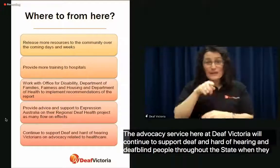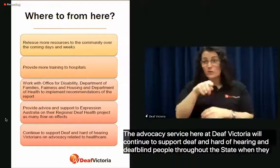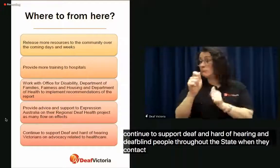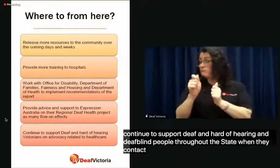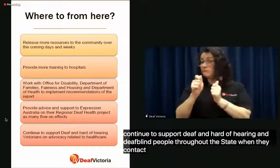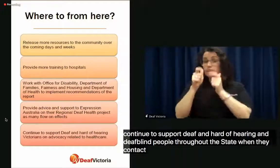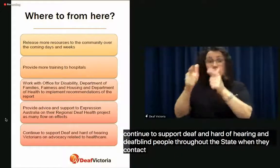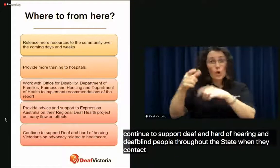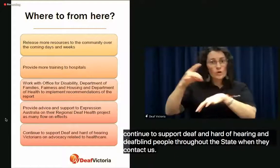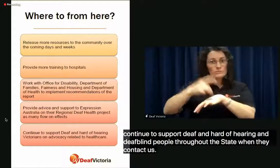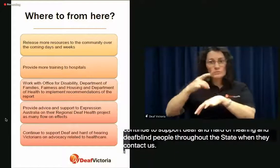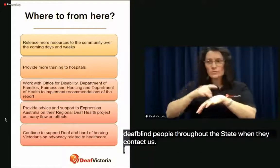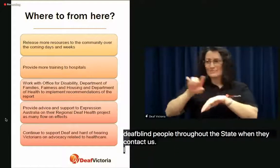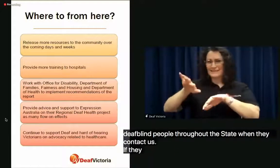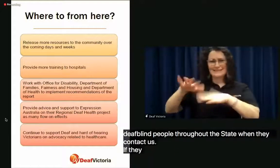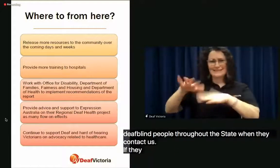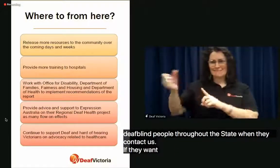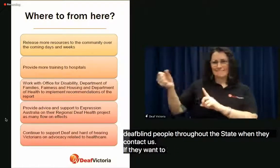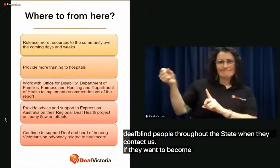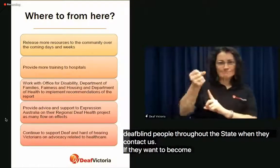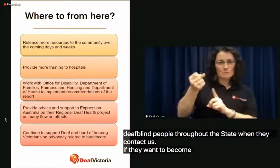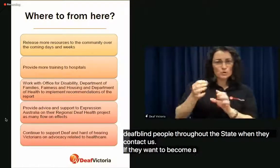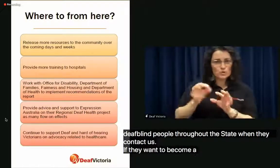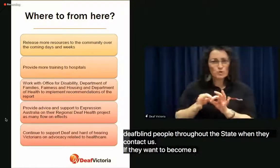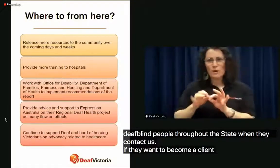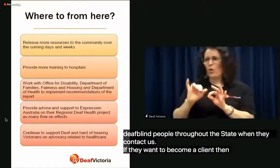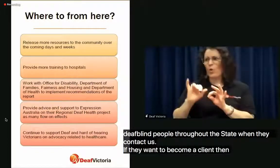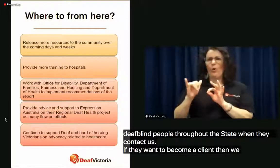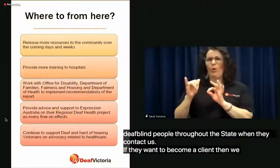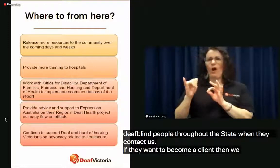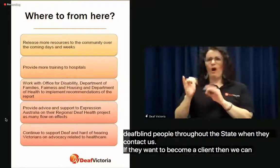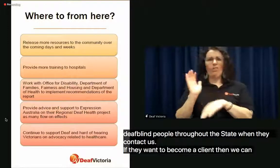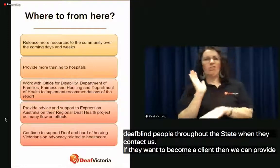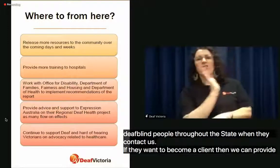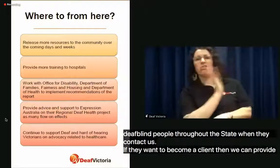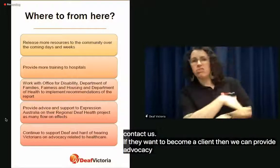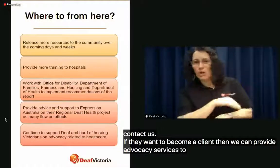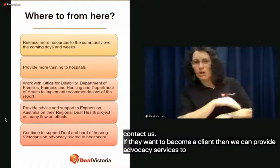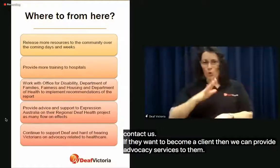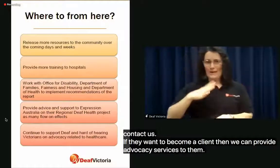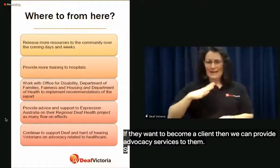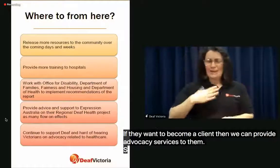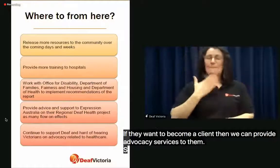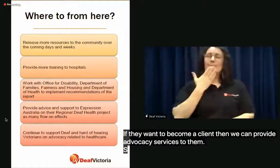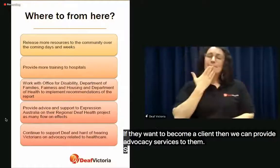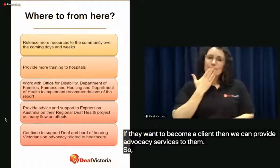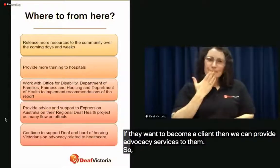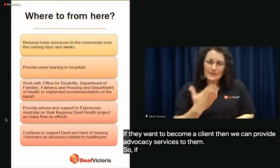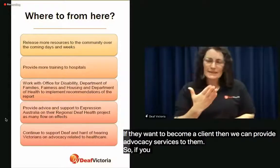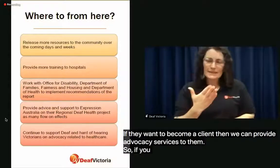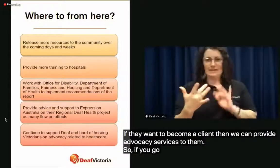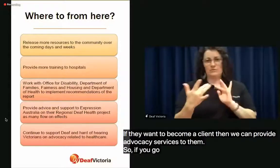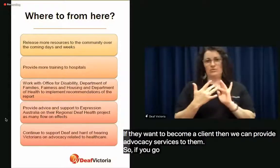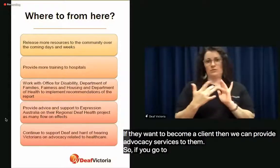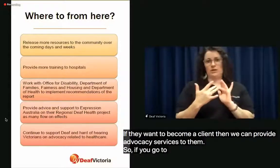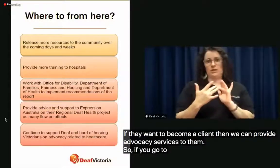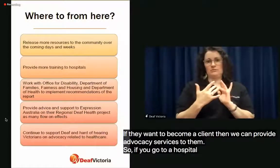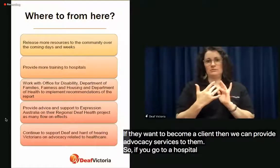them. So if you go to a hospital and an Auslan interpreter is not presented to you, you feel as though you're not